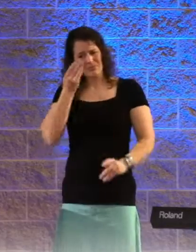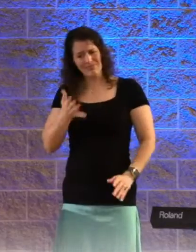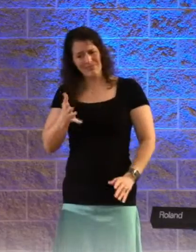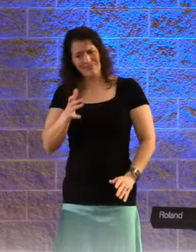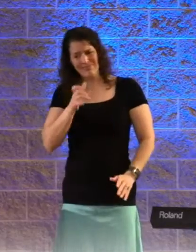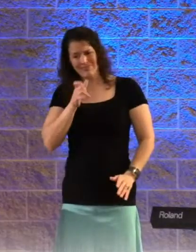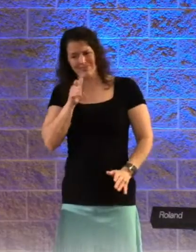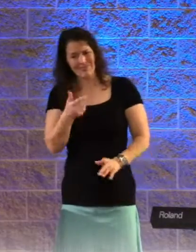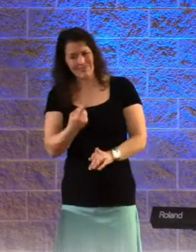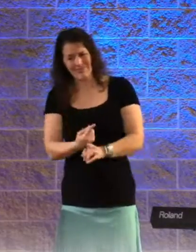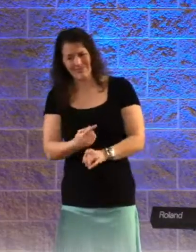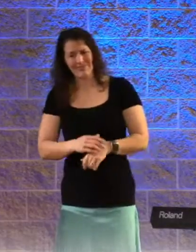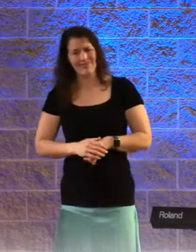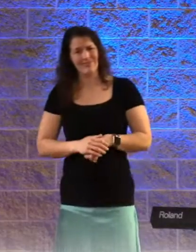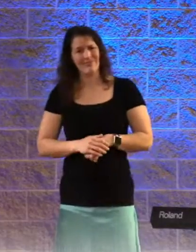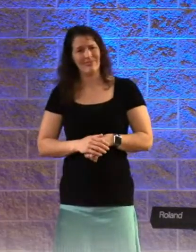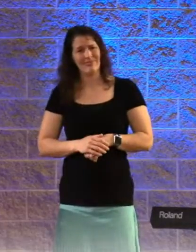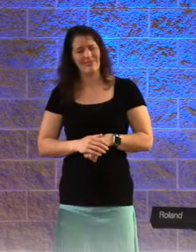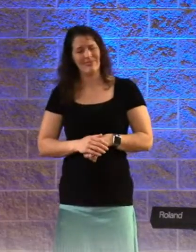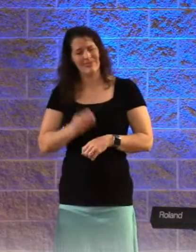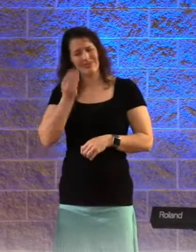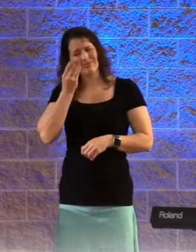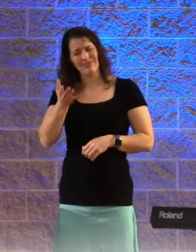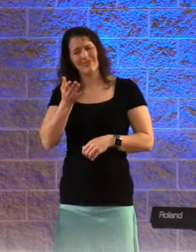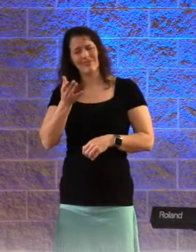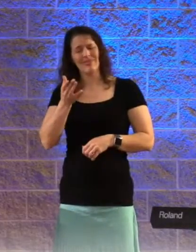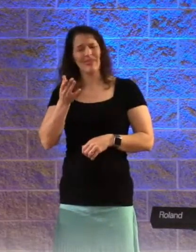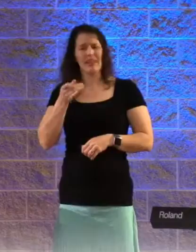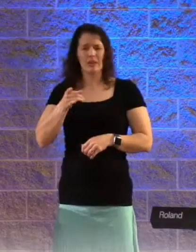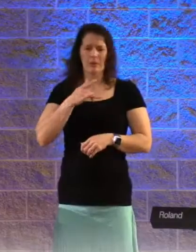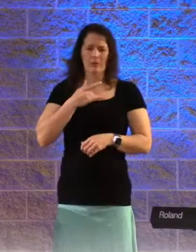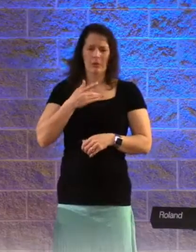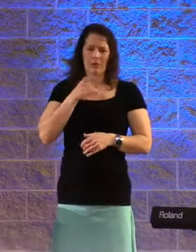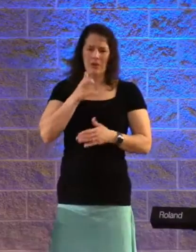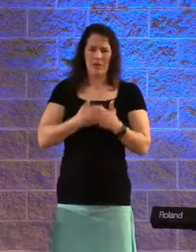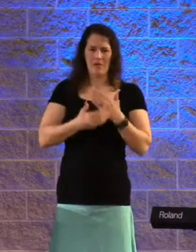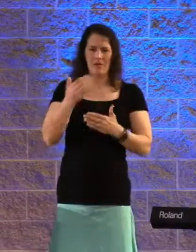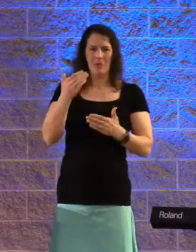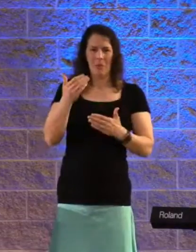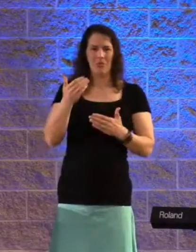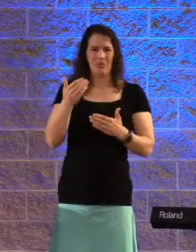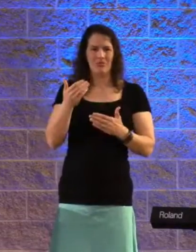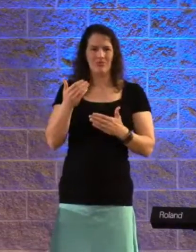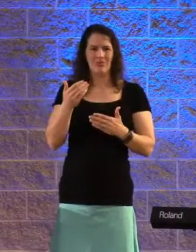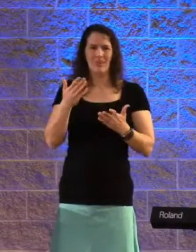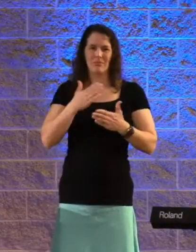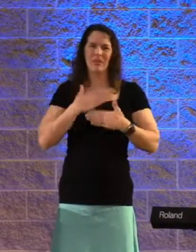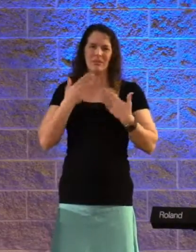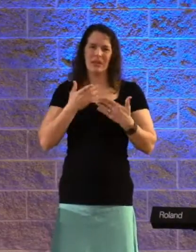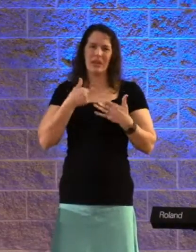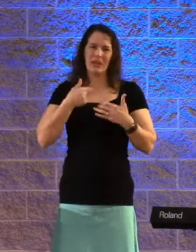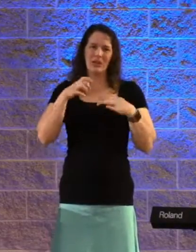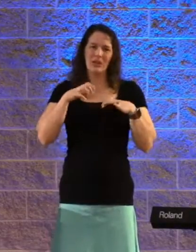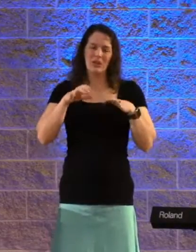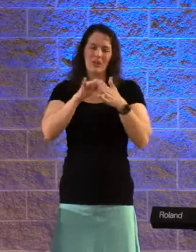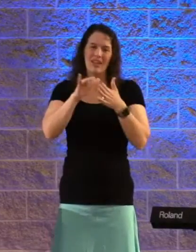and make you feel uncomfortable in your thoughts of pursuing a divorce. You'll be glad I did this